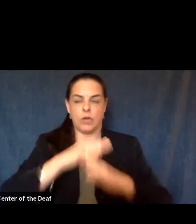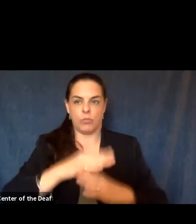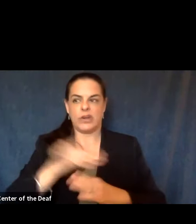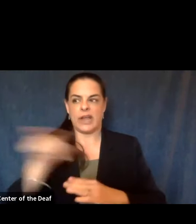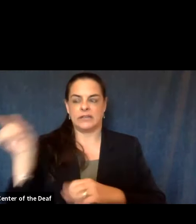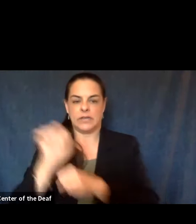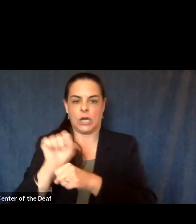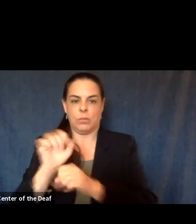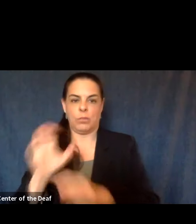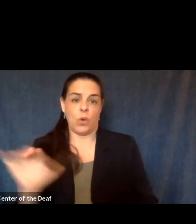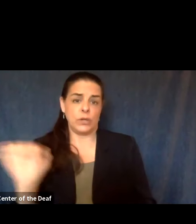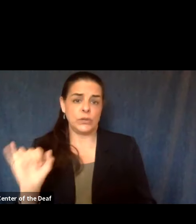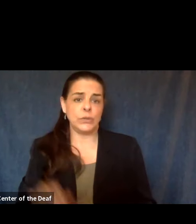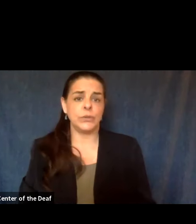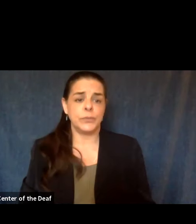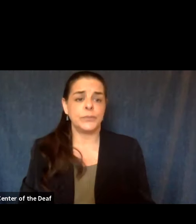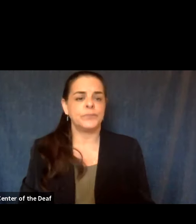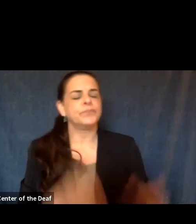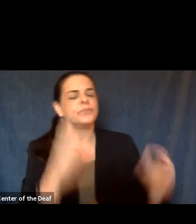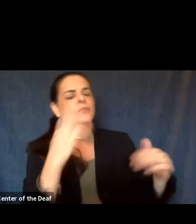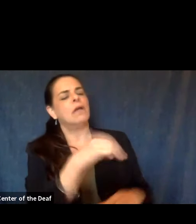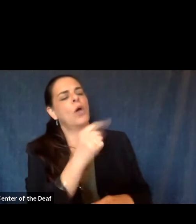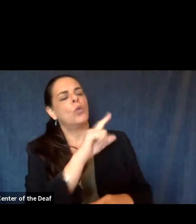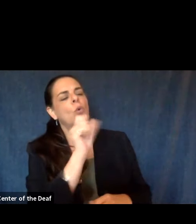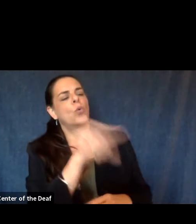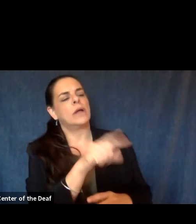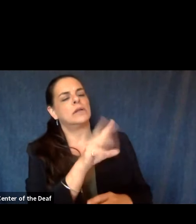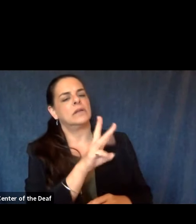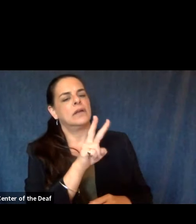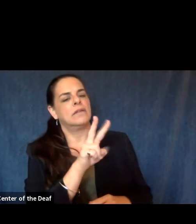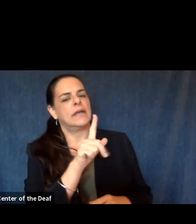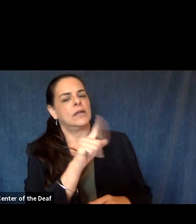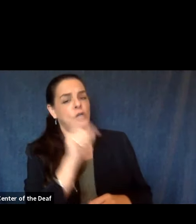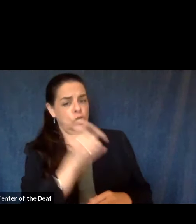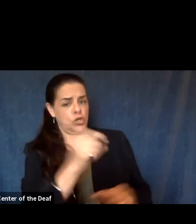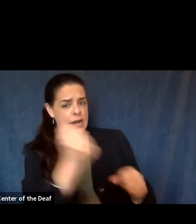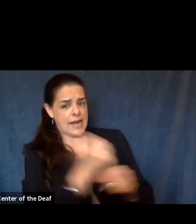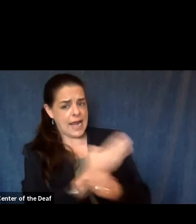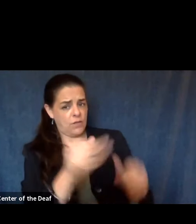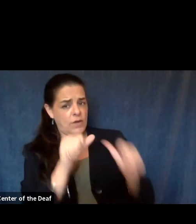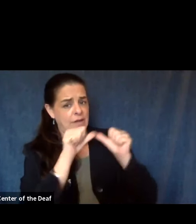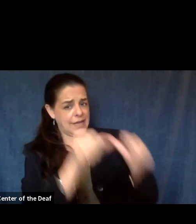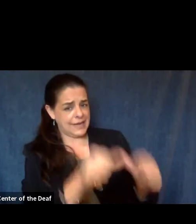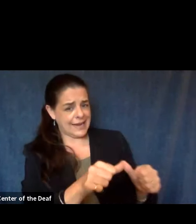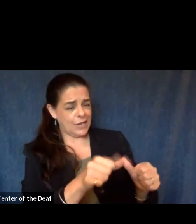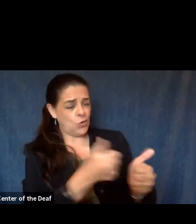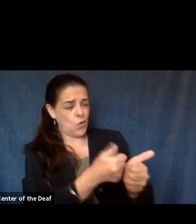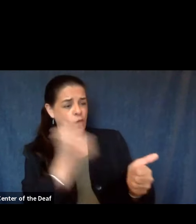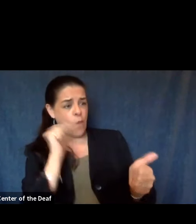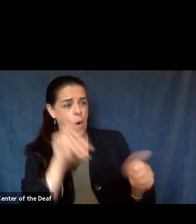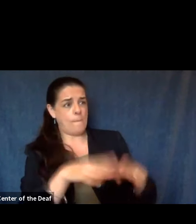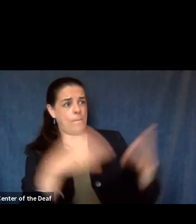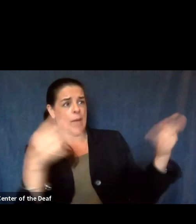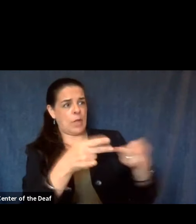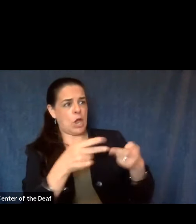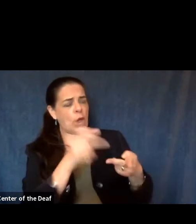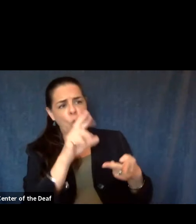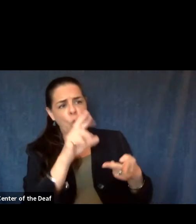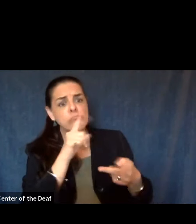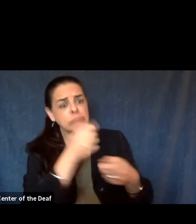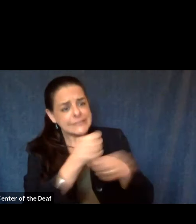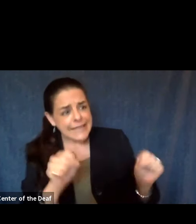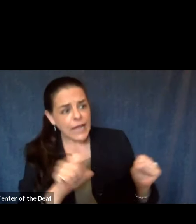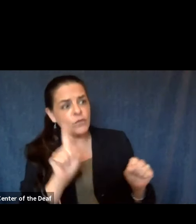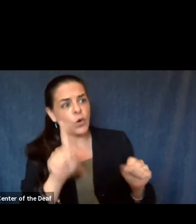well. Another question from WVLT, should everyone continue to avoid public spaces, or is it safe to go out to